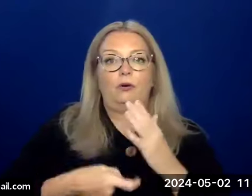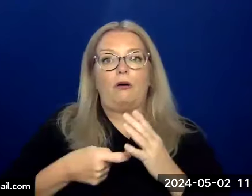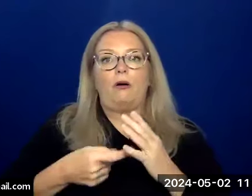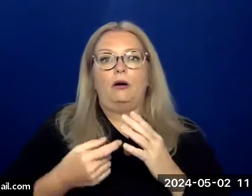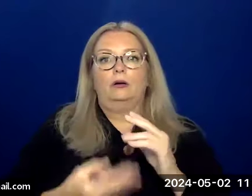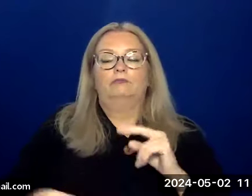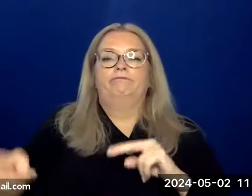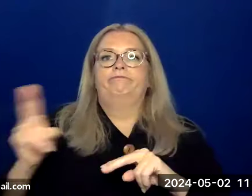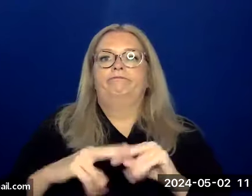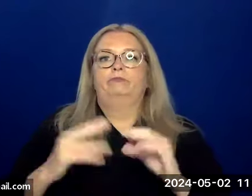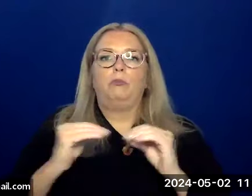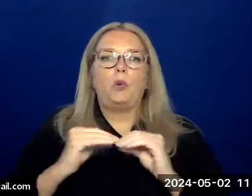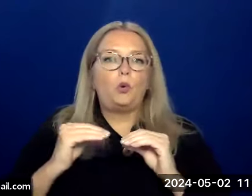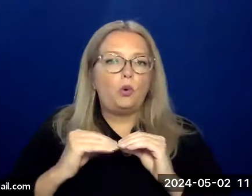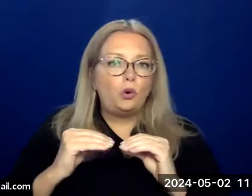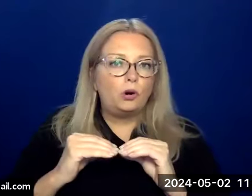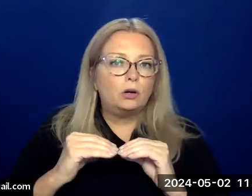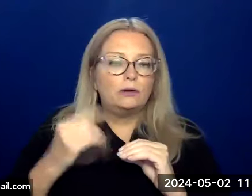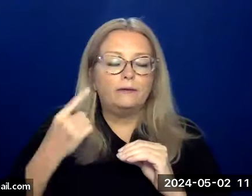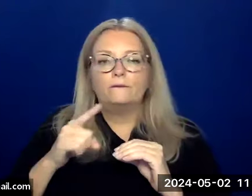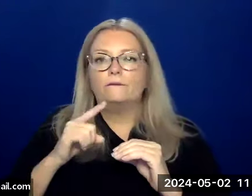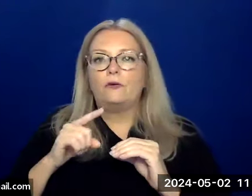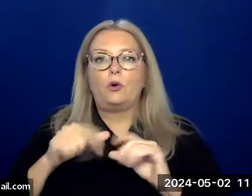to get recertified,